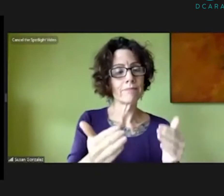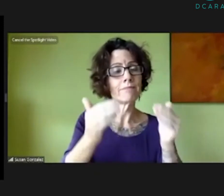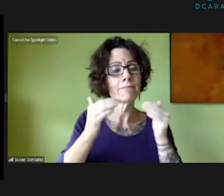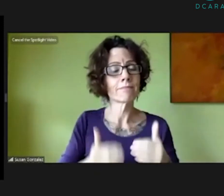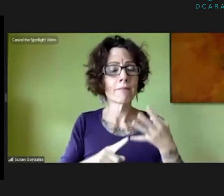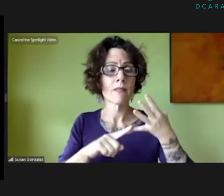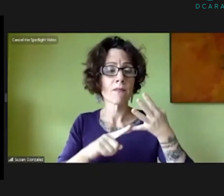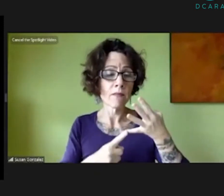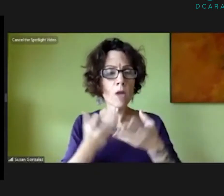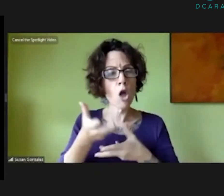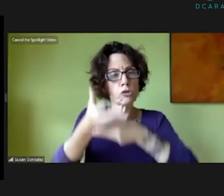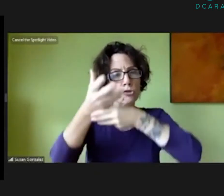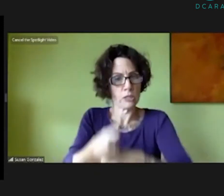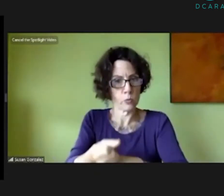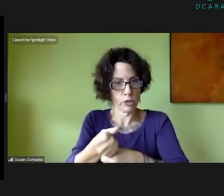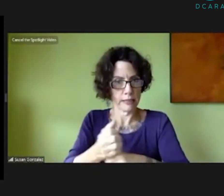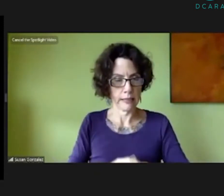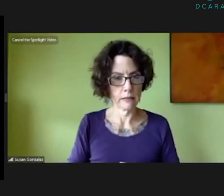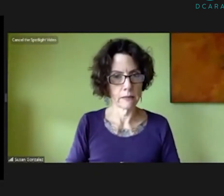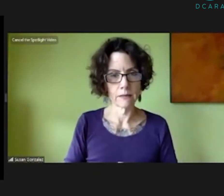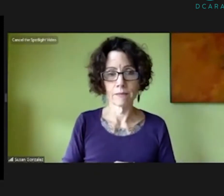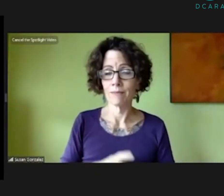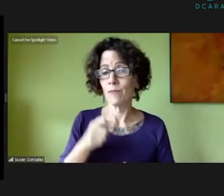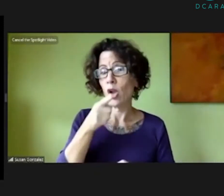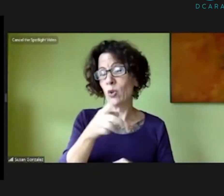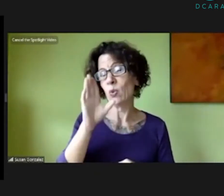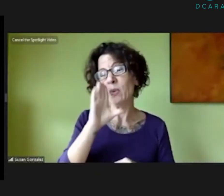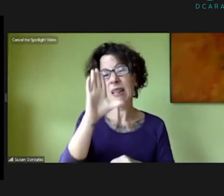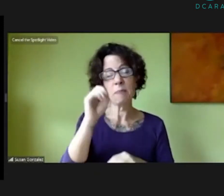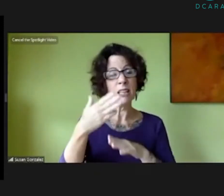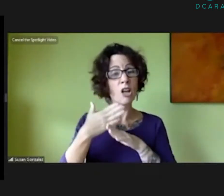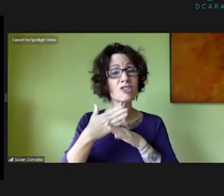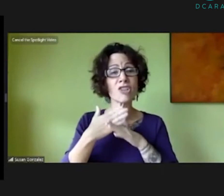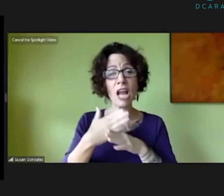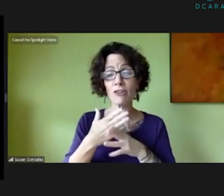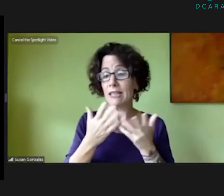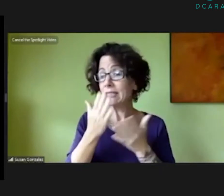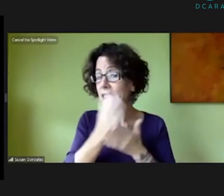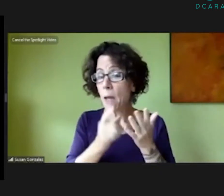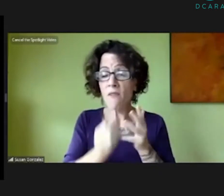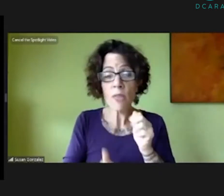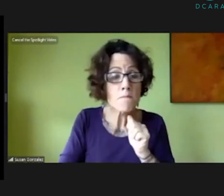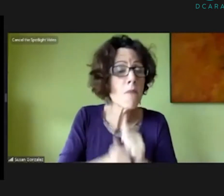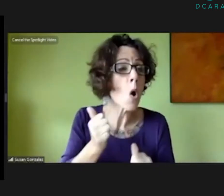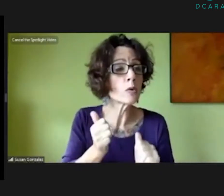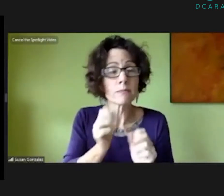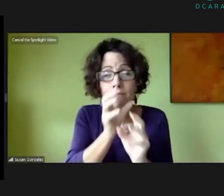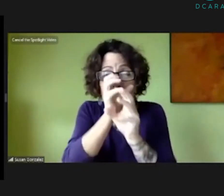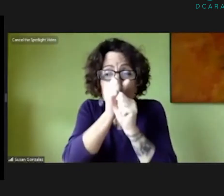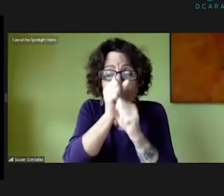away, there's additional responsibility, so you want to consider who you're going to designate. Fourth is